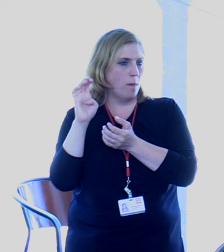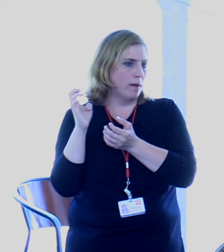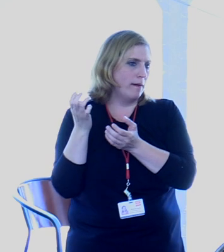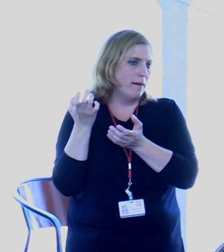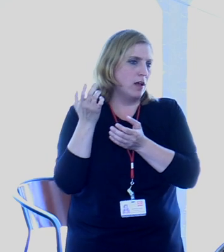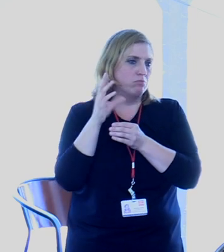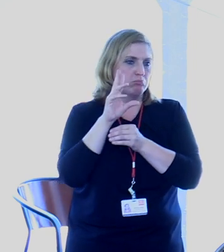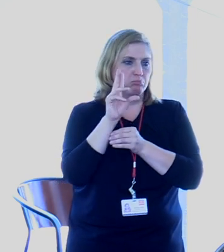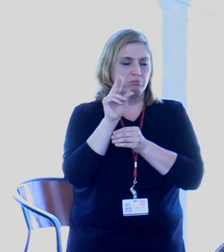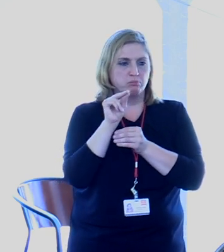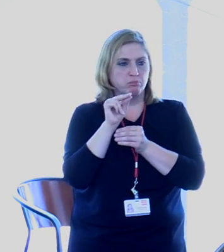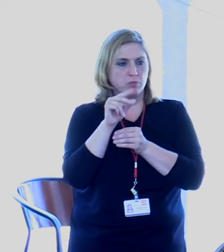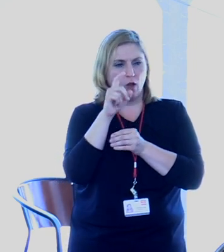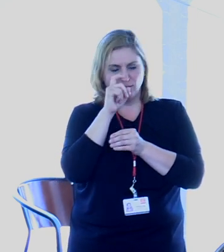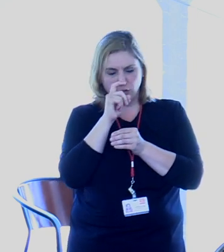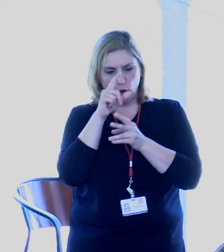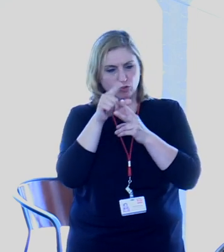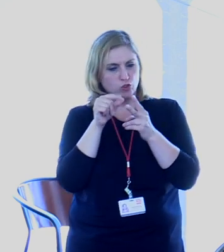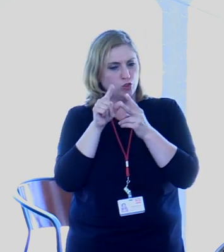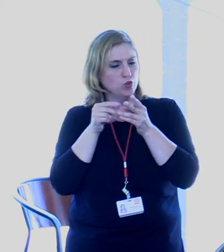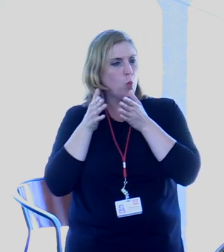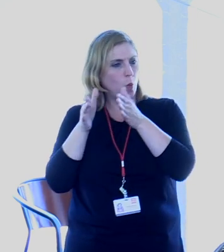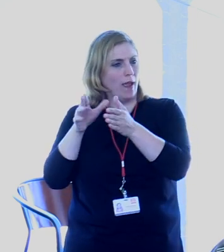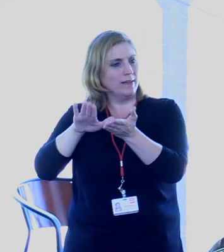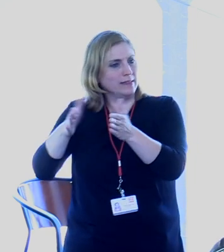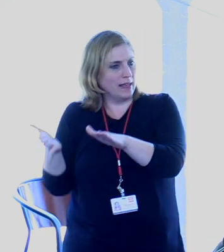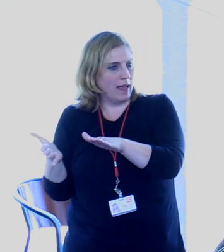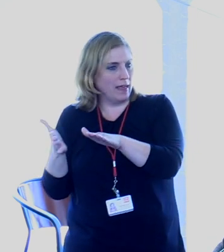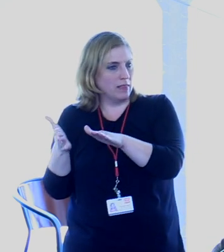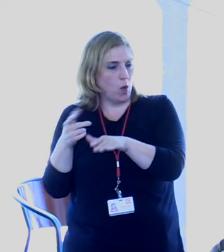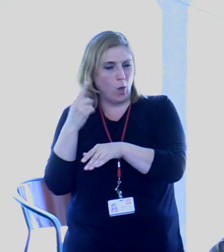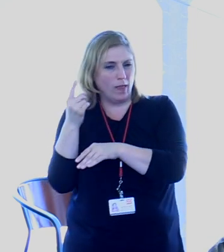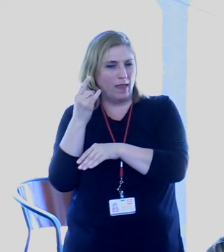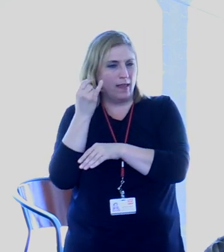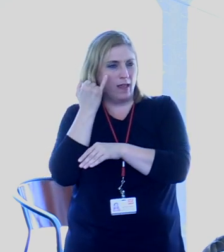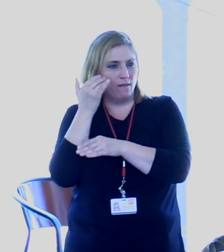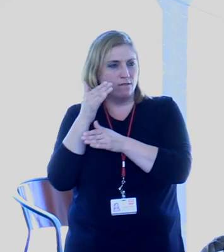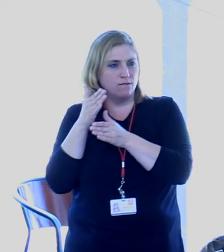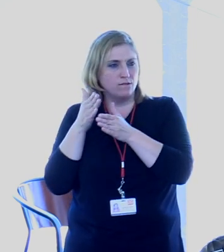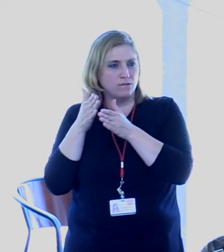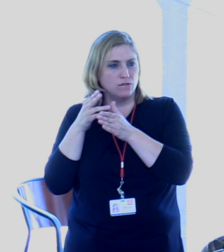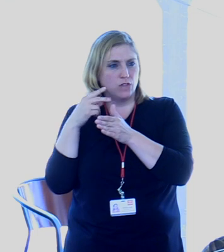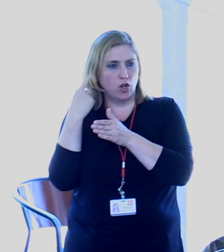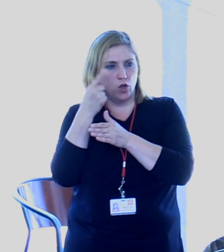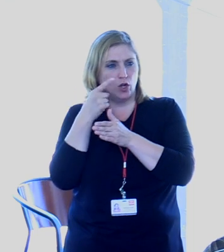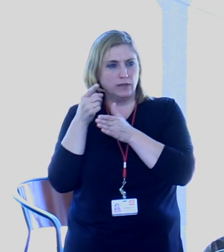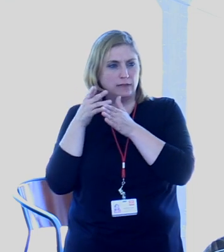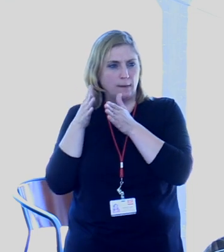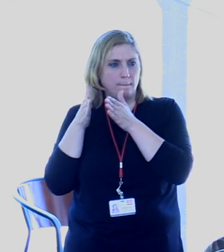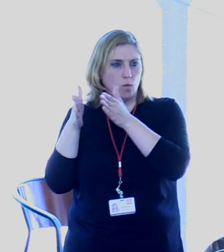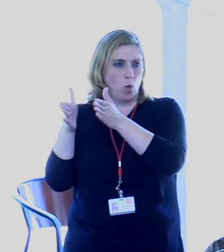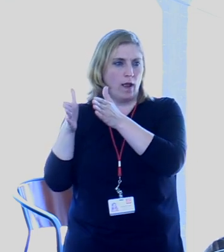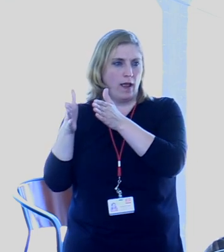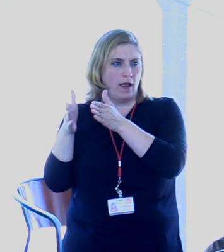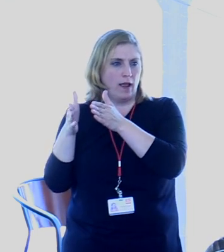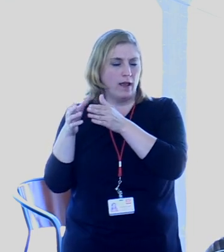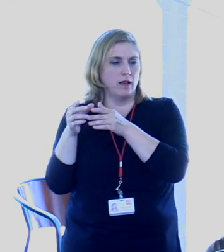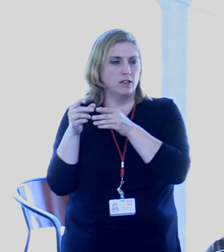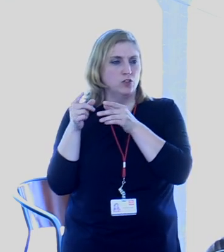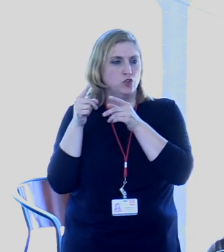fool will choose the way that leads to death unless it looks like the way that leads to life.